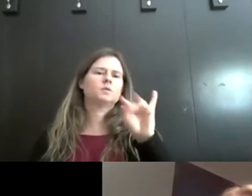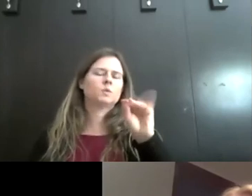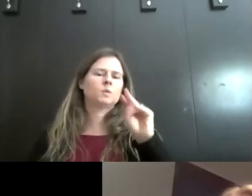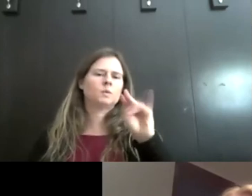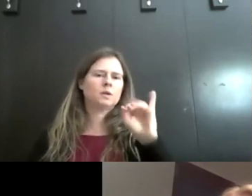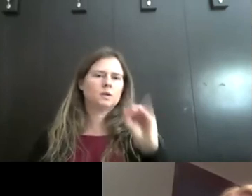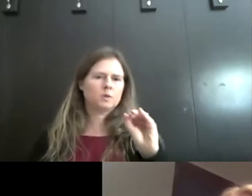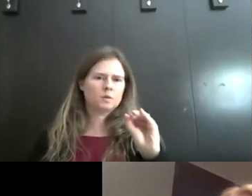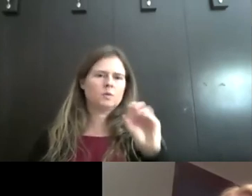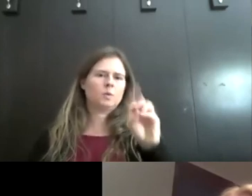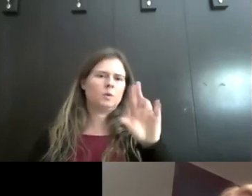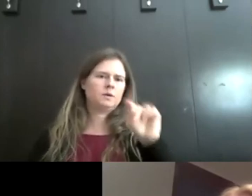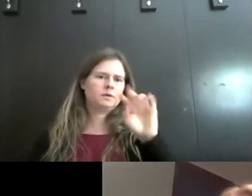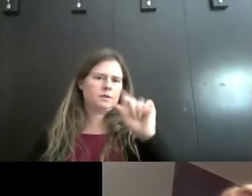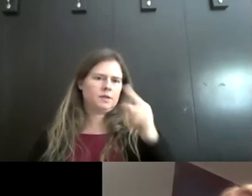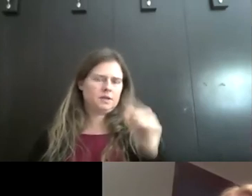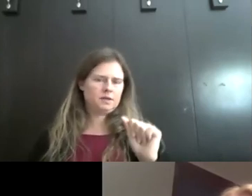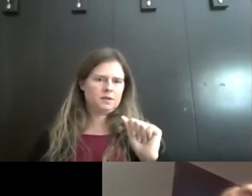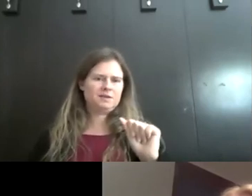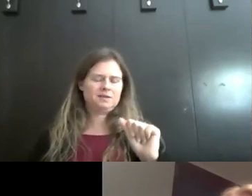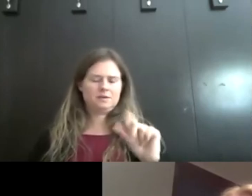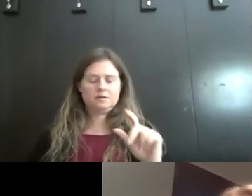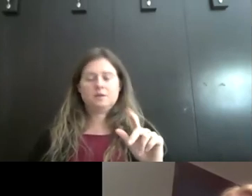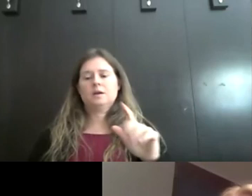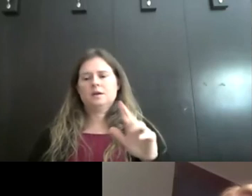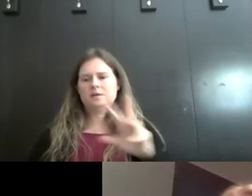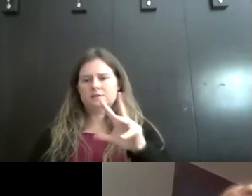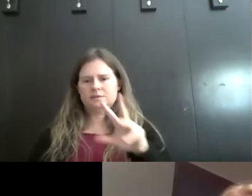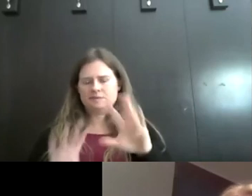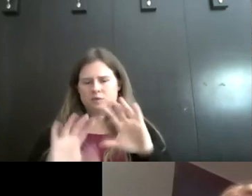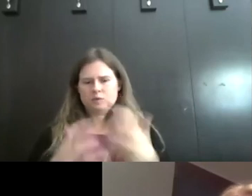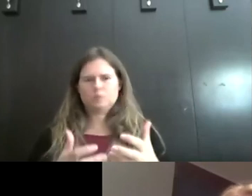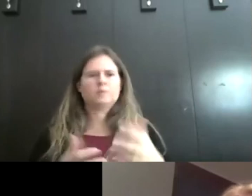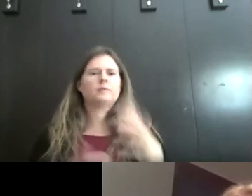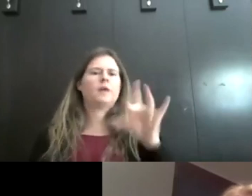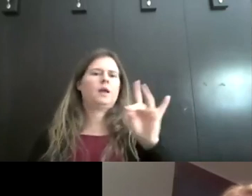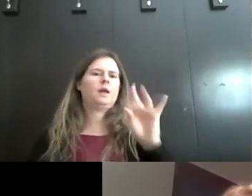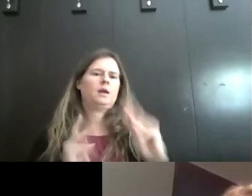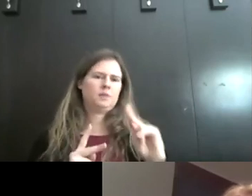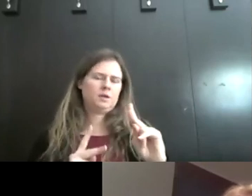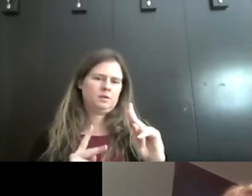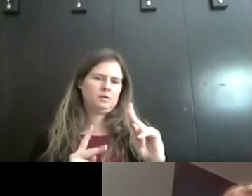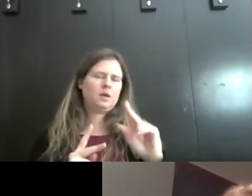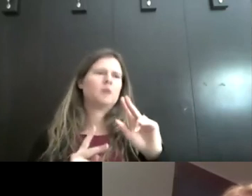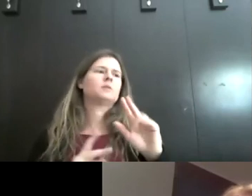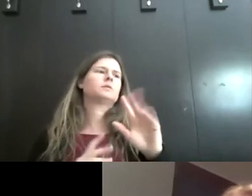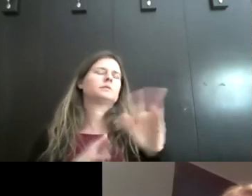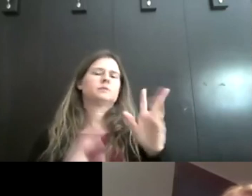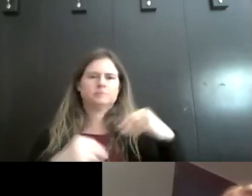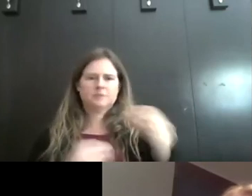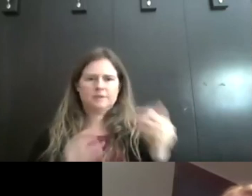eight men that was given a smaller parcel of land by the mission priest in the early